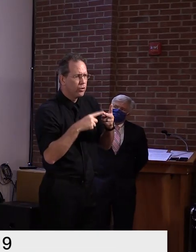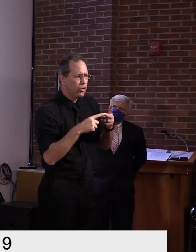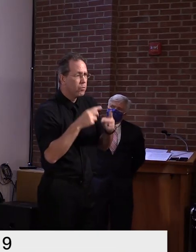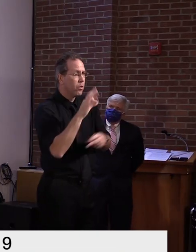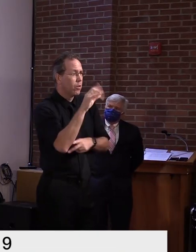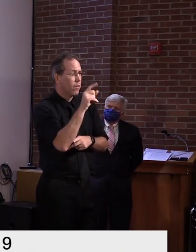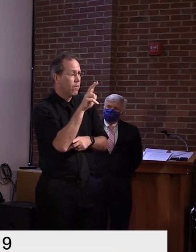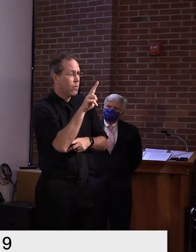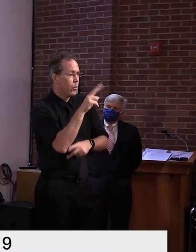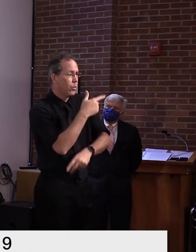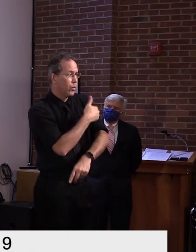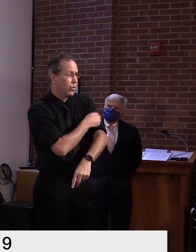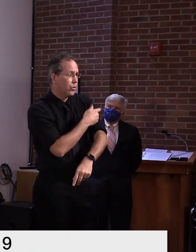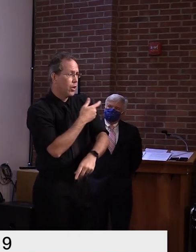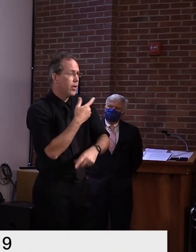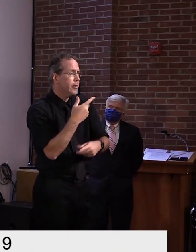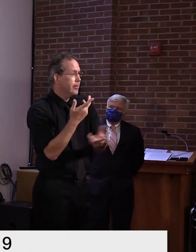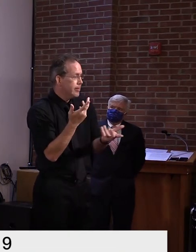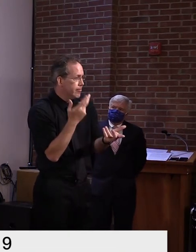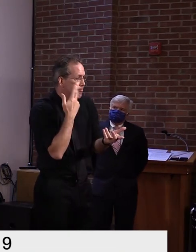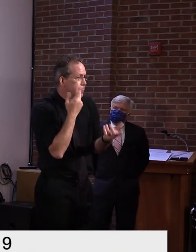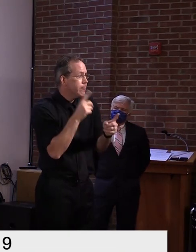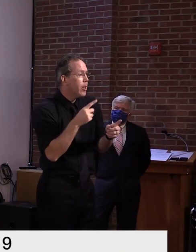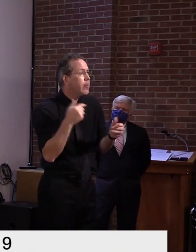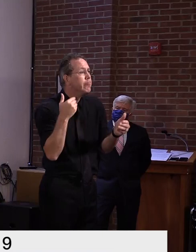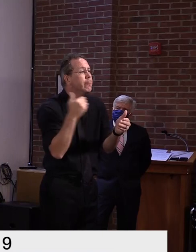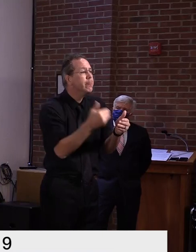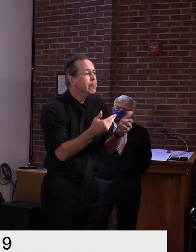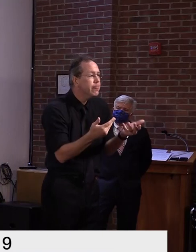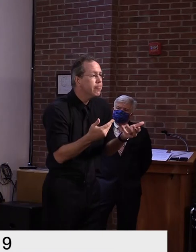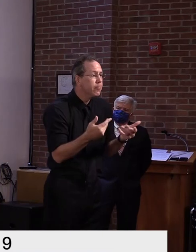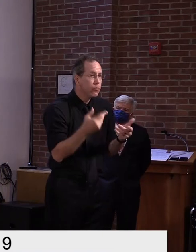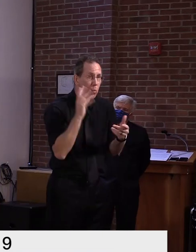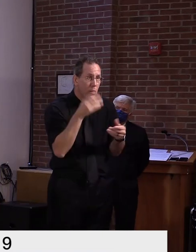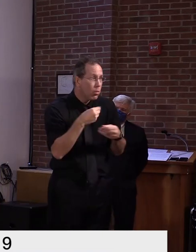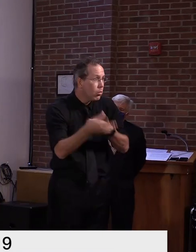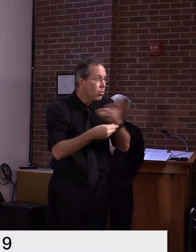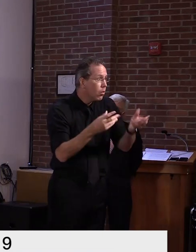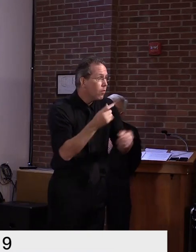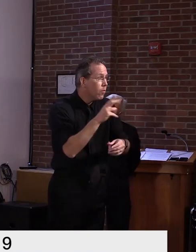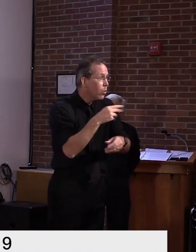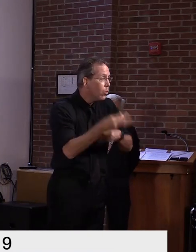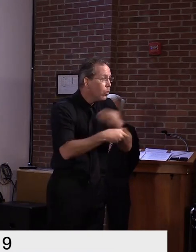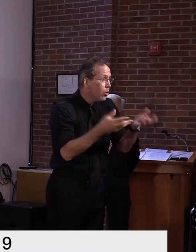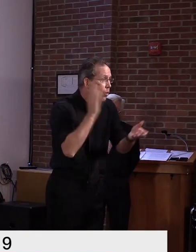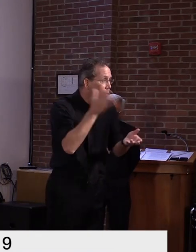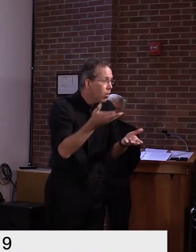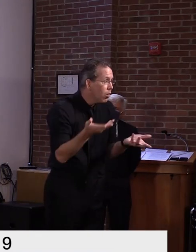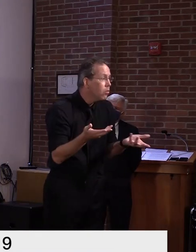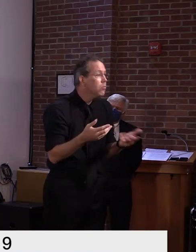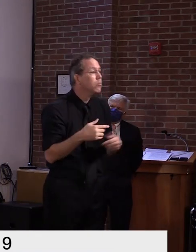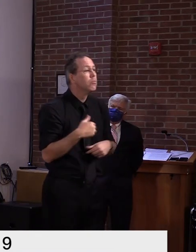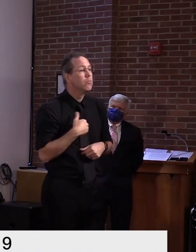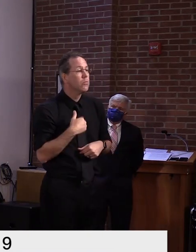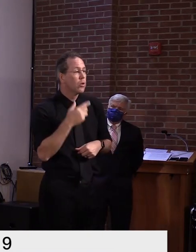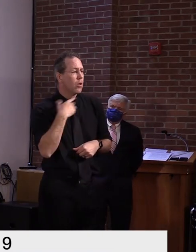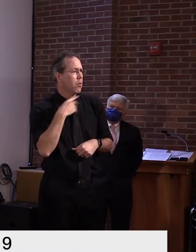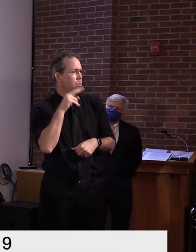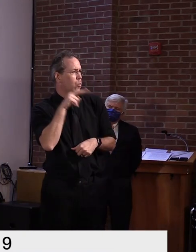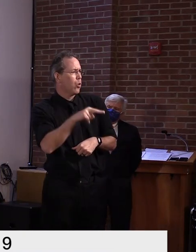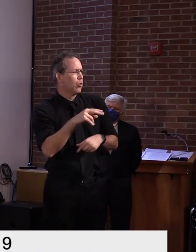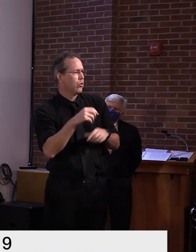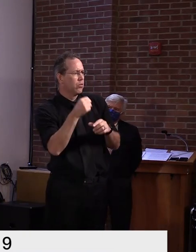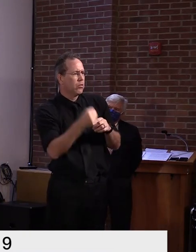yet. I do know that we do look at the Southern Hemisphere's experience and try to